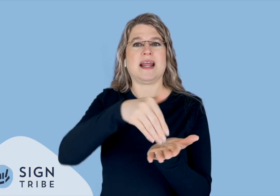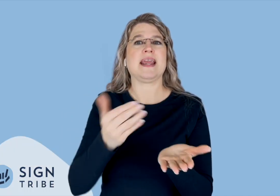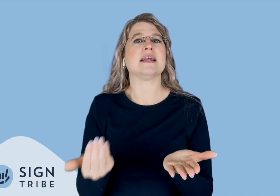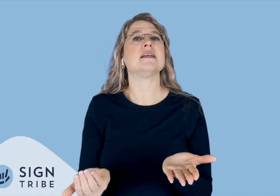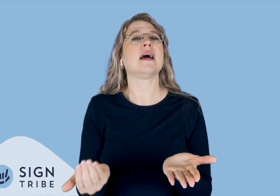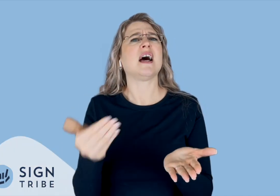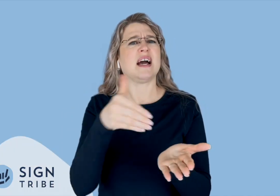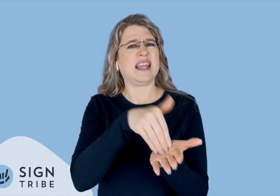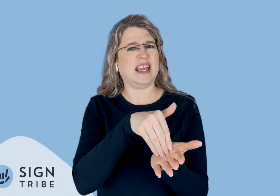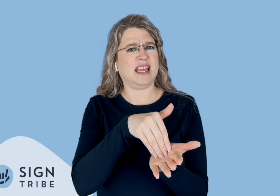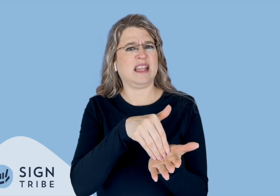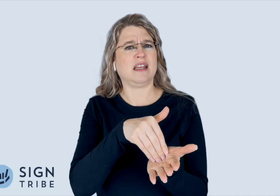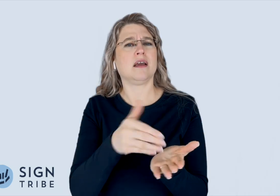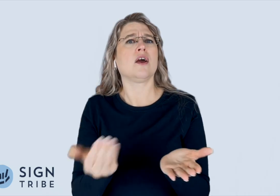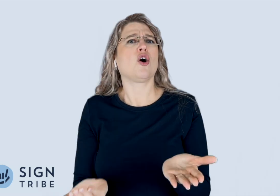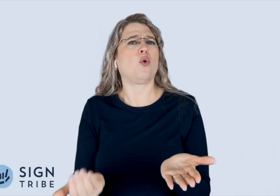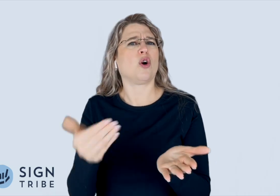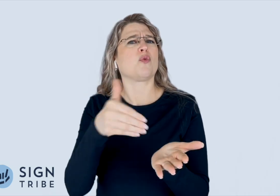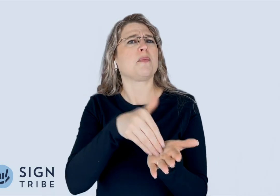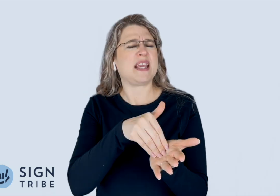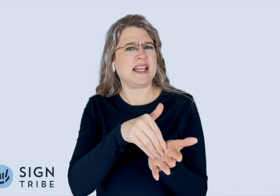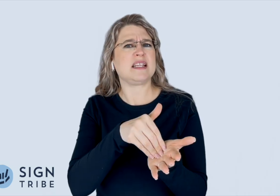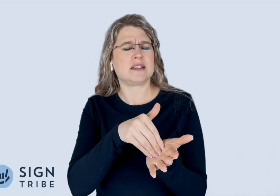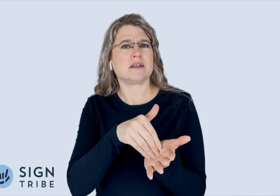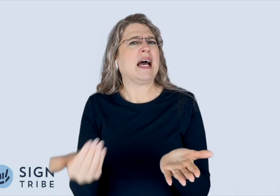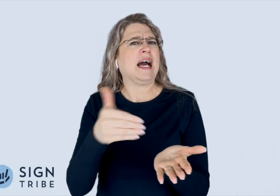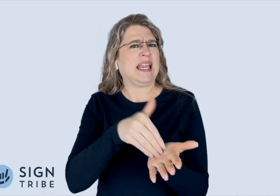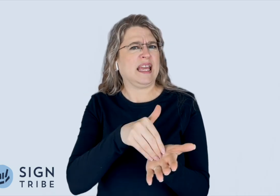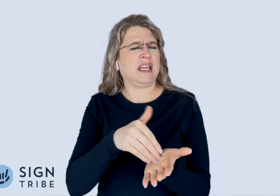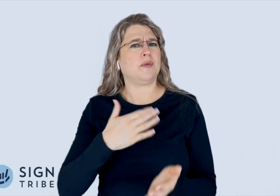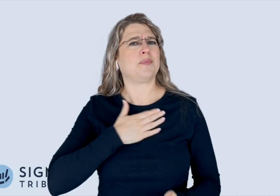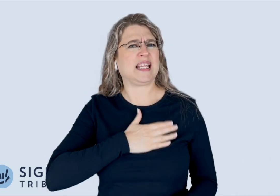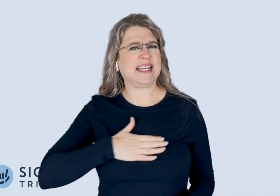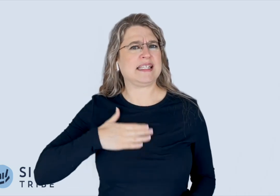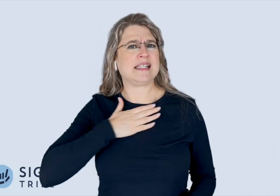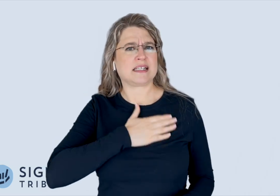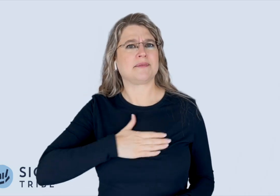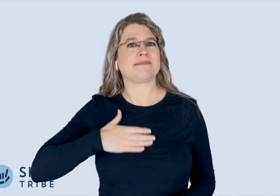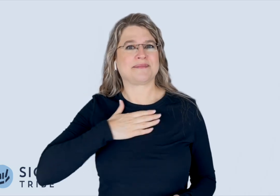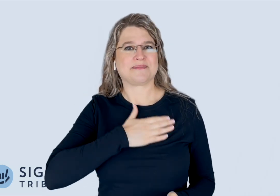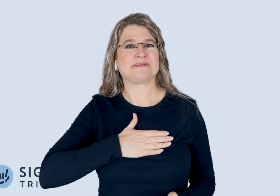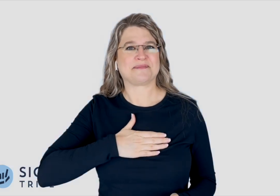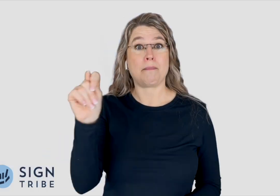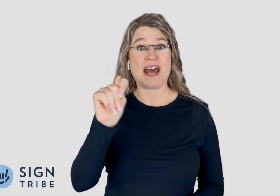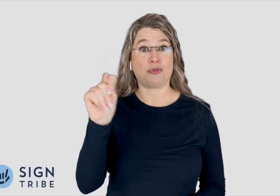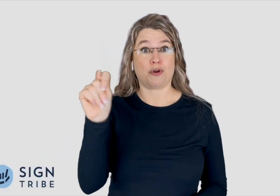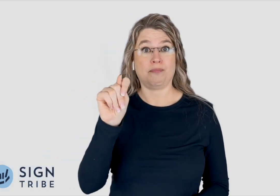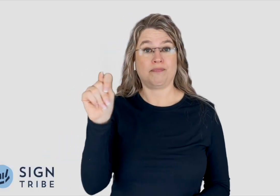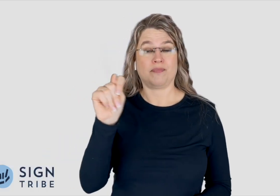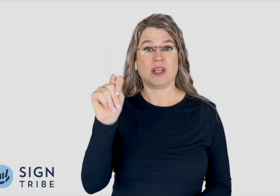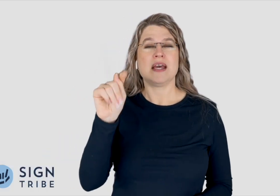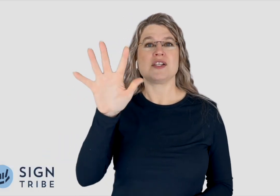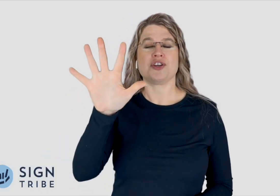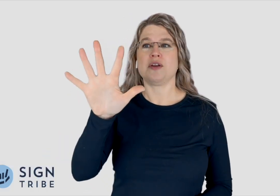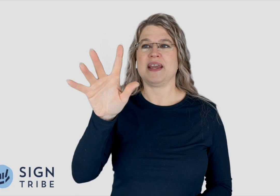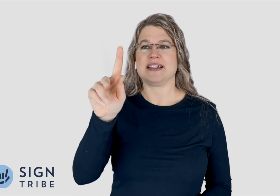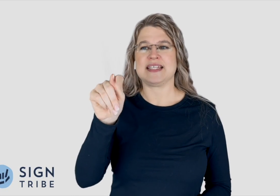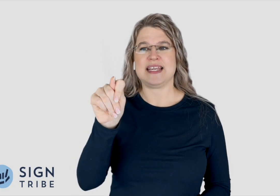hand. Again, or repeat. Again, please. Bathroom. So you're going to make a T